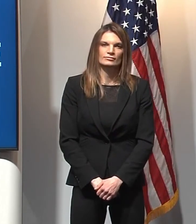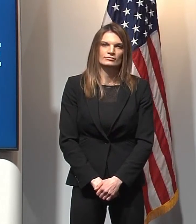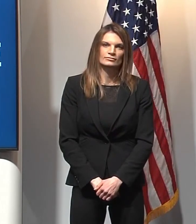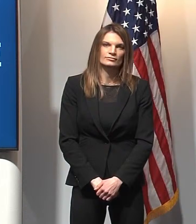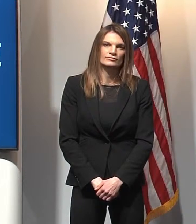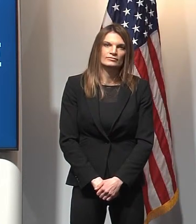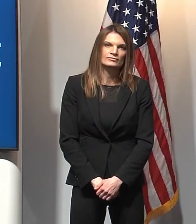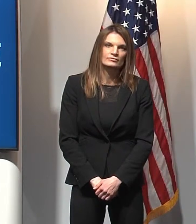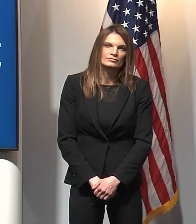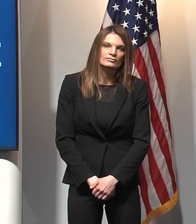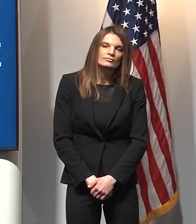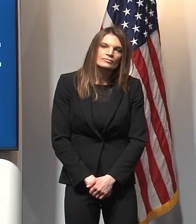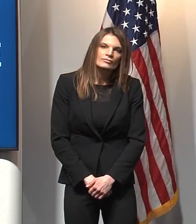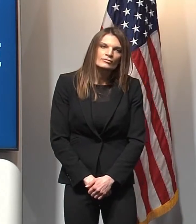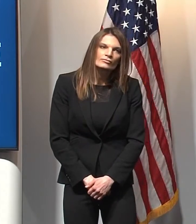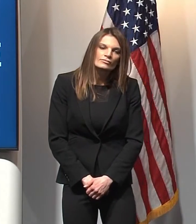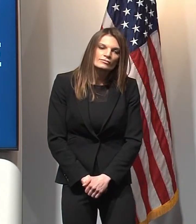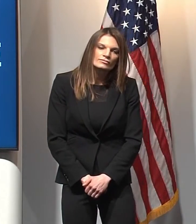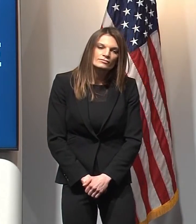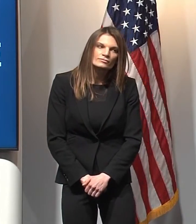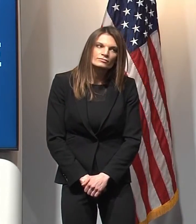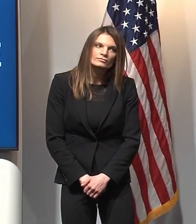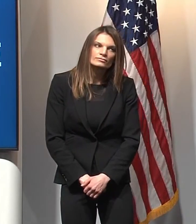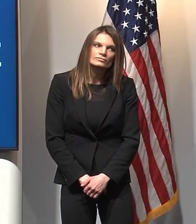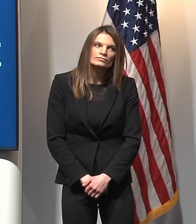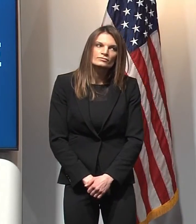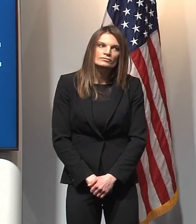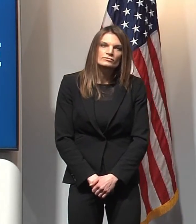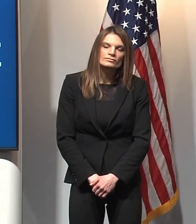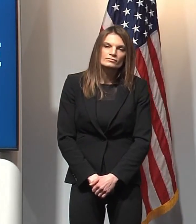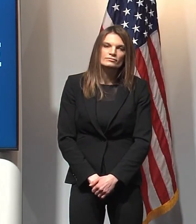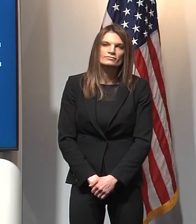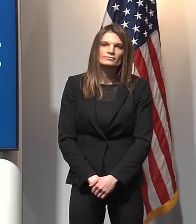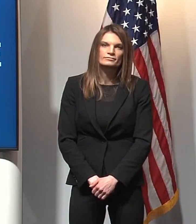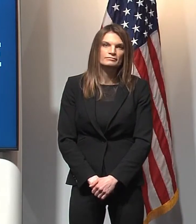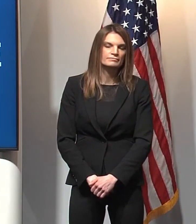the transfer of those patients into the nursing homes.